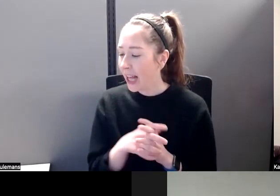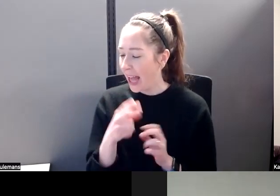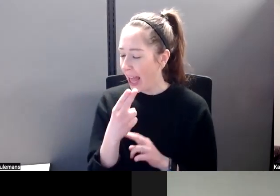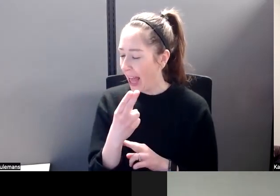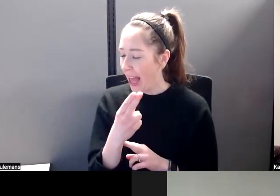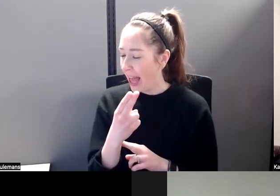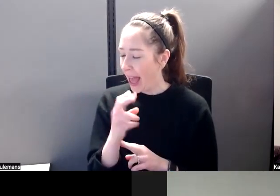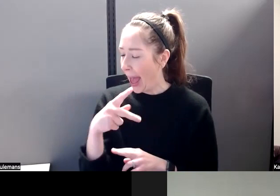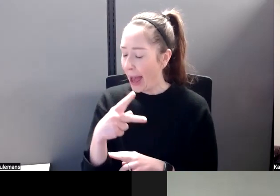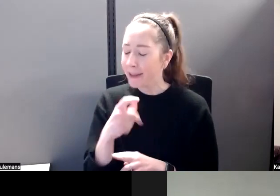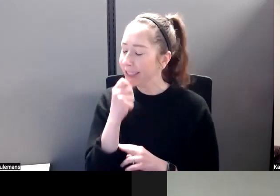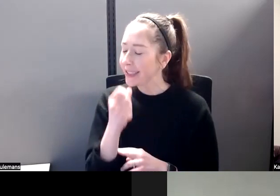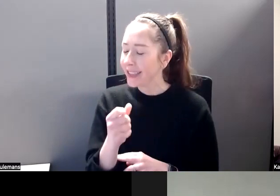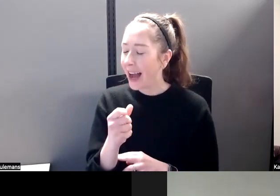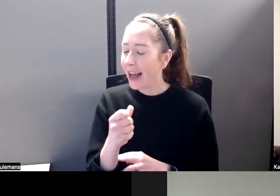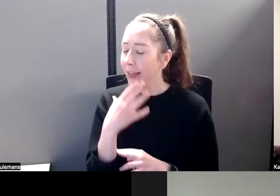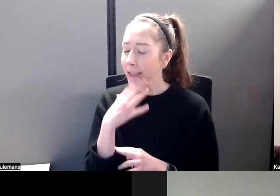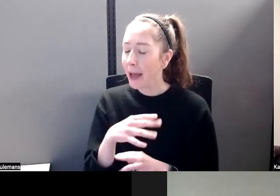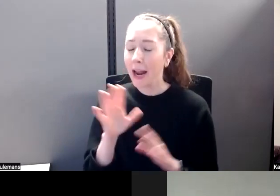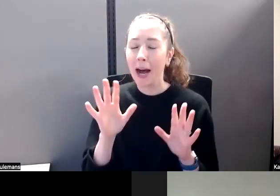not HEP. It's so bad. But like,